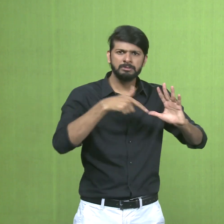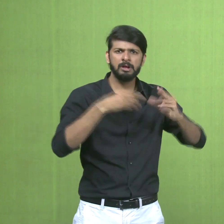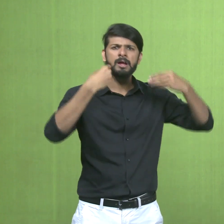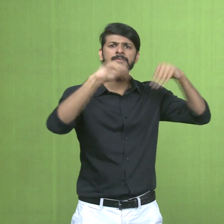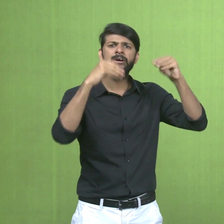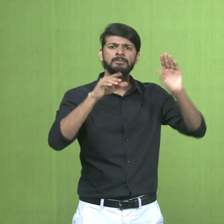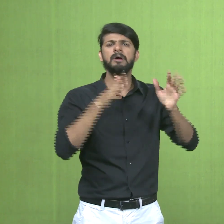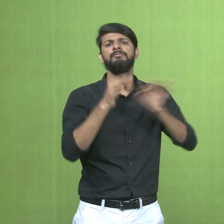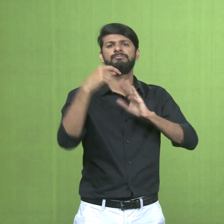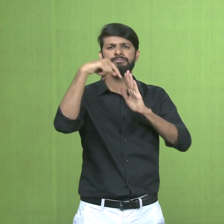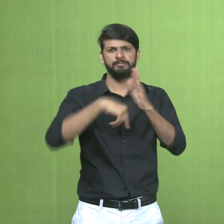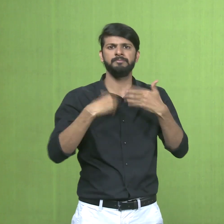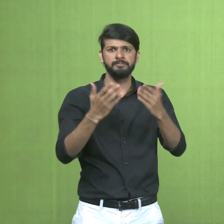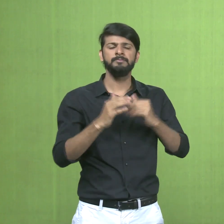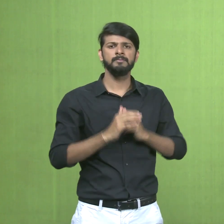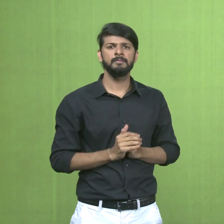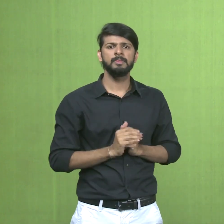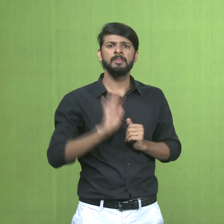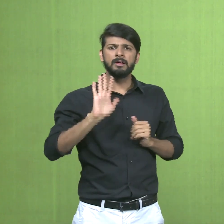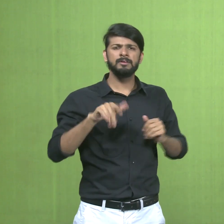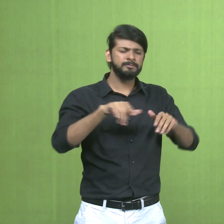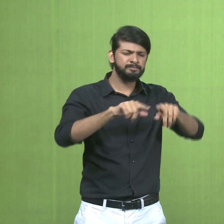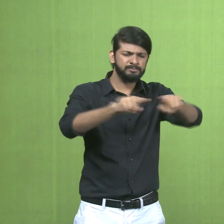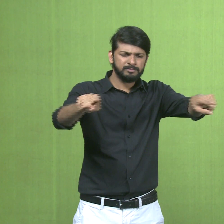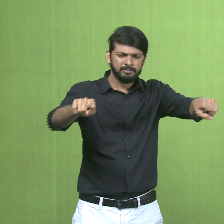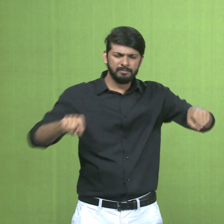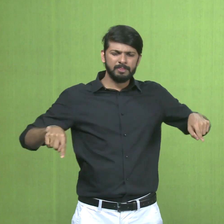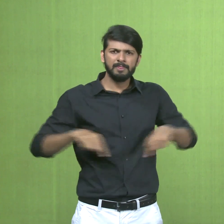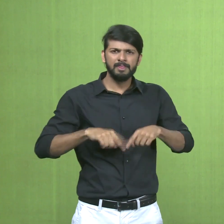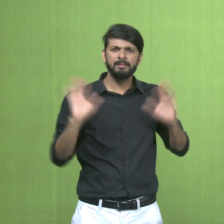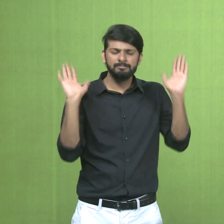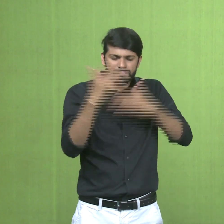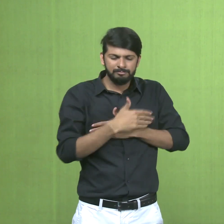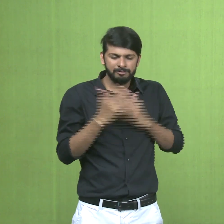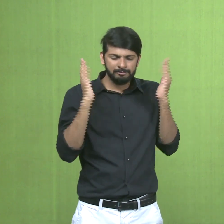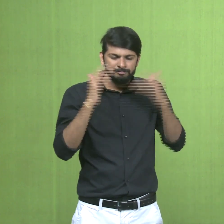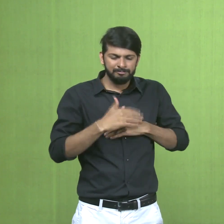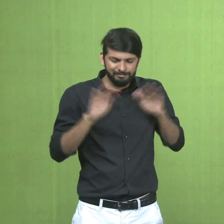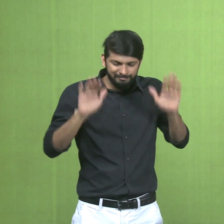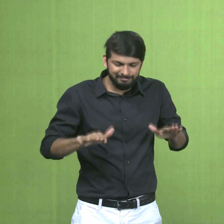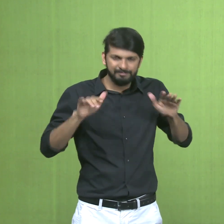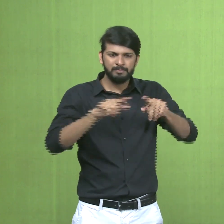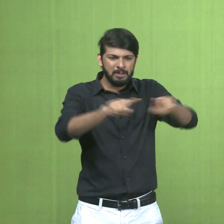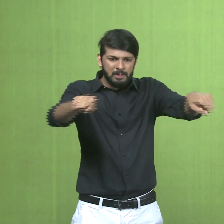The Machilipattanam style produced the namaz mats,